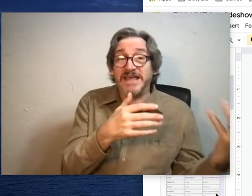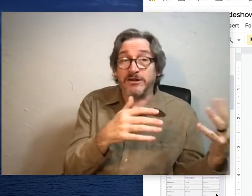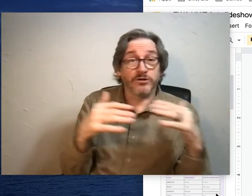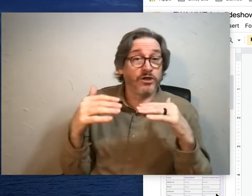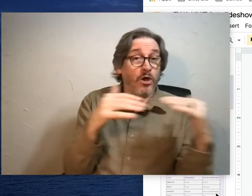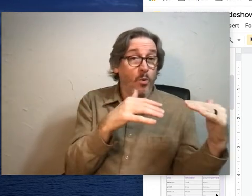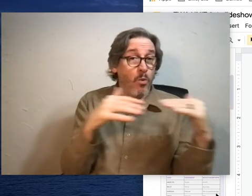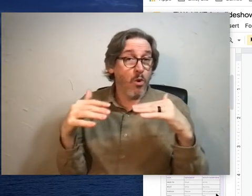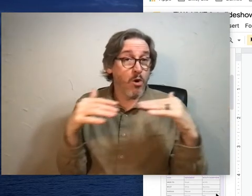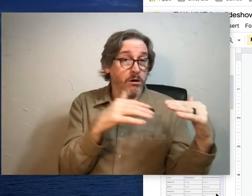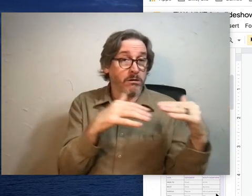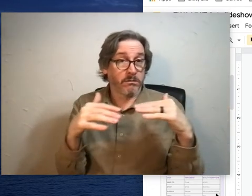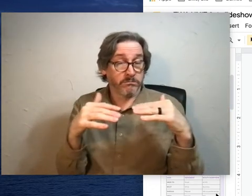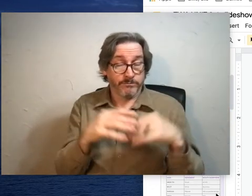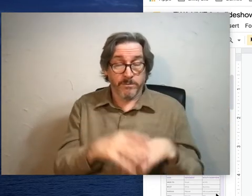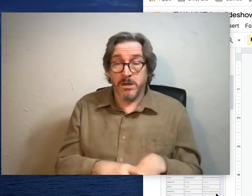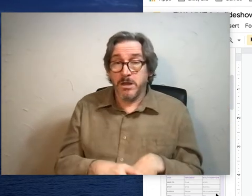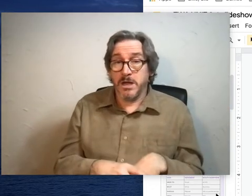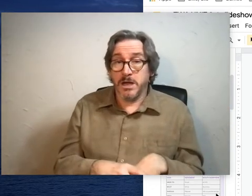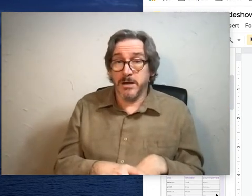1935, they entered the war.